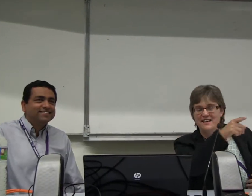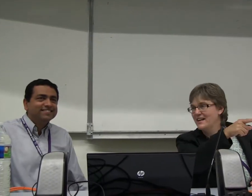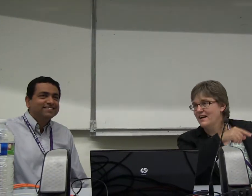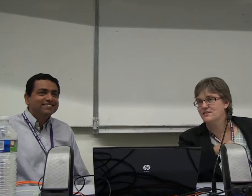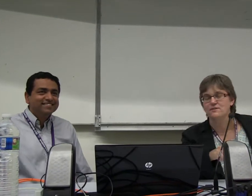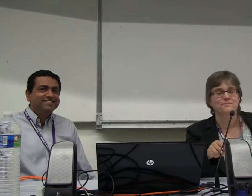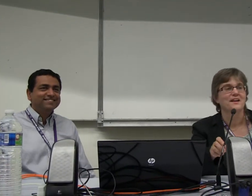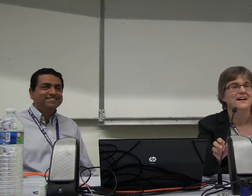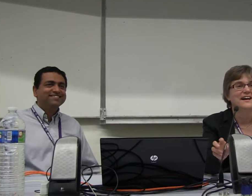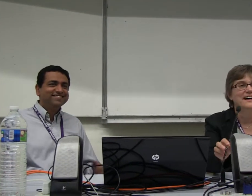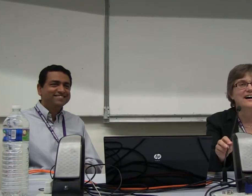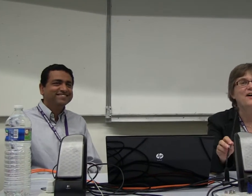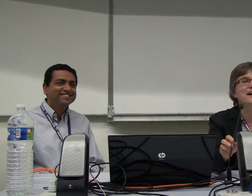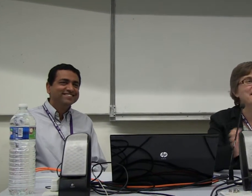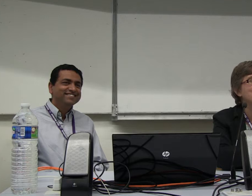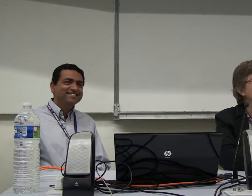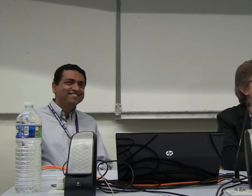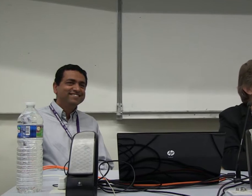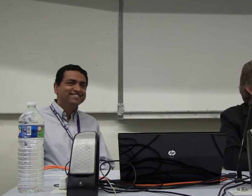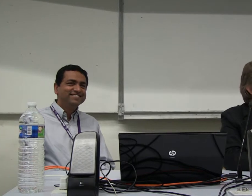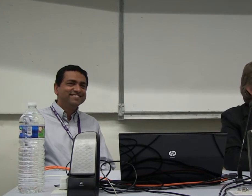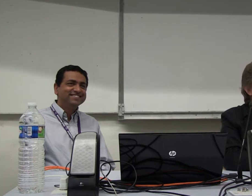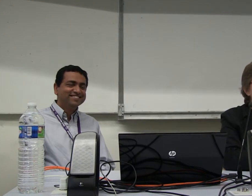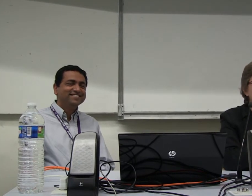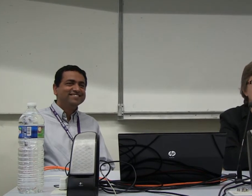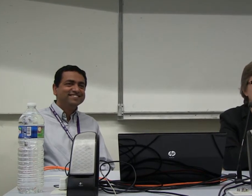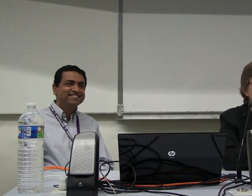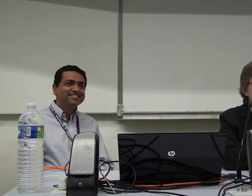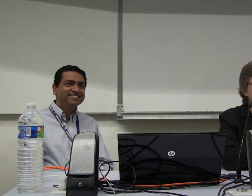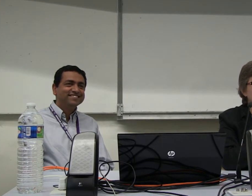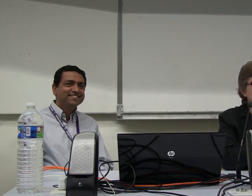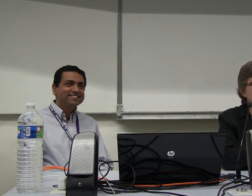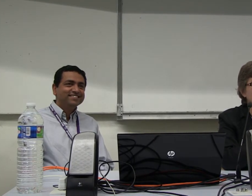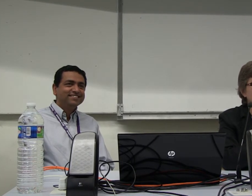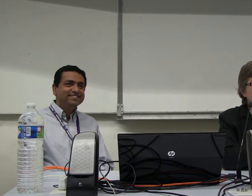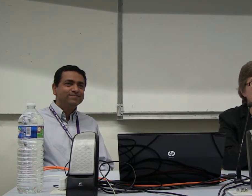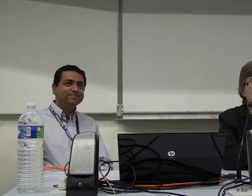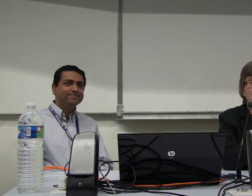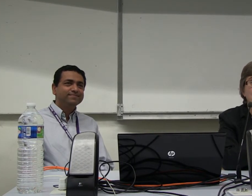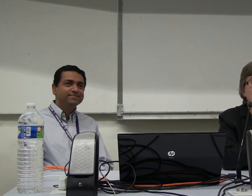can have his own. All right. Any questions about that? This is a very new area.